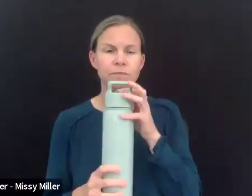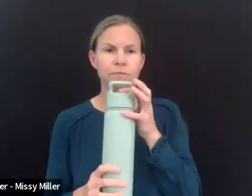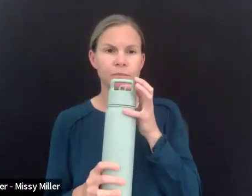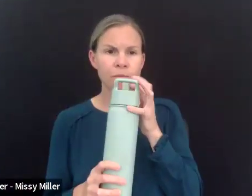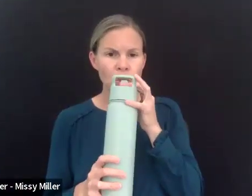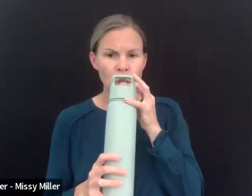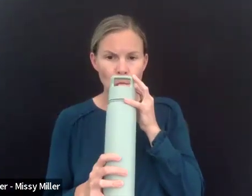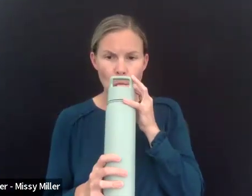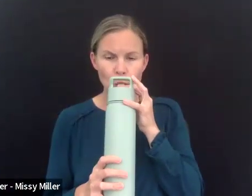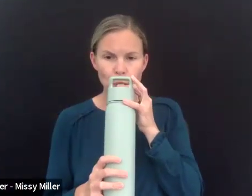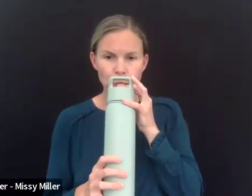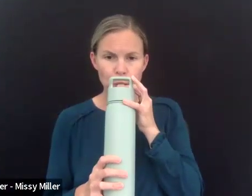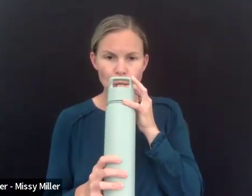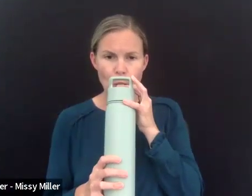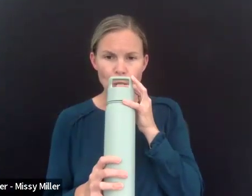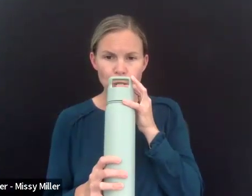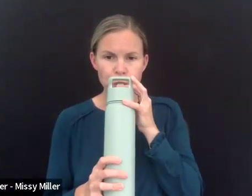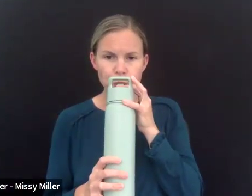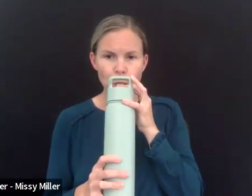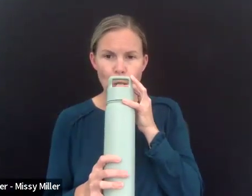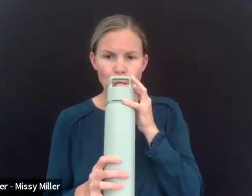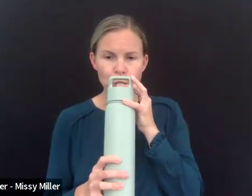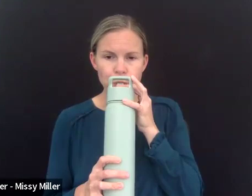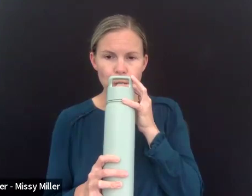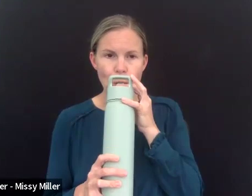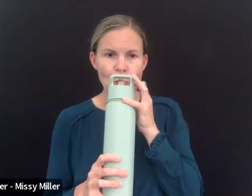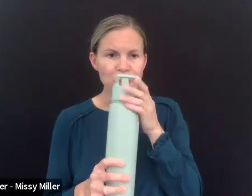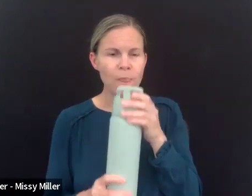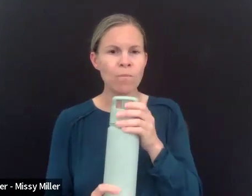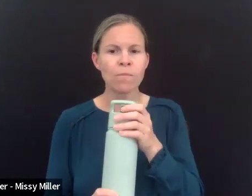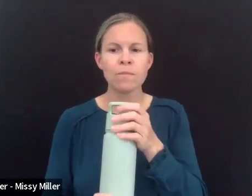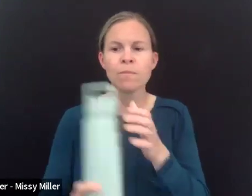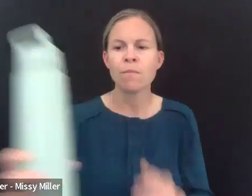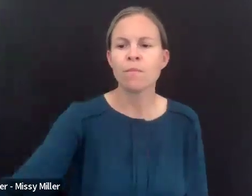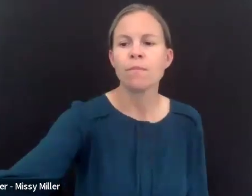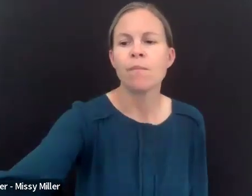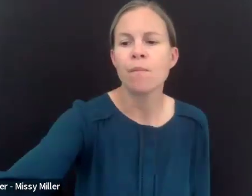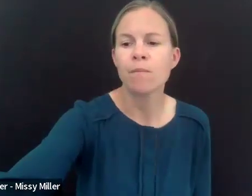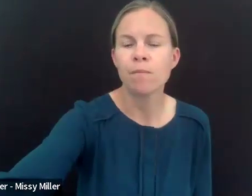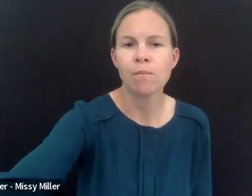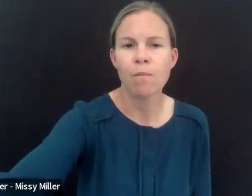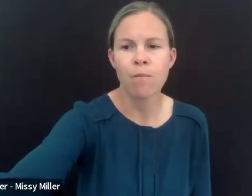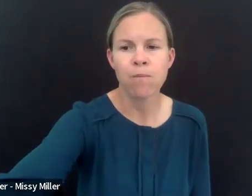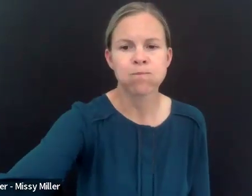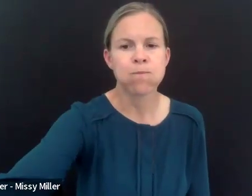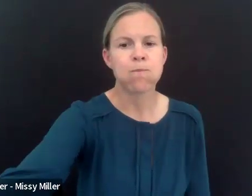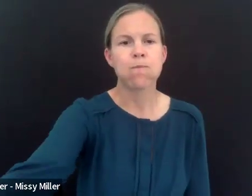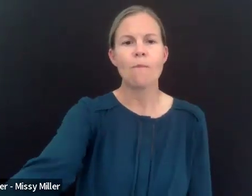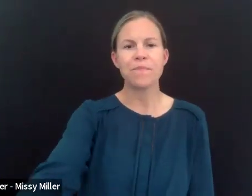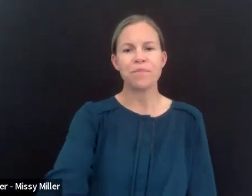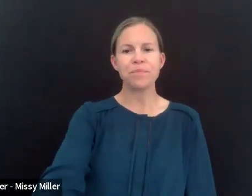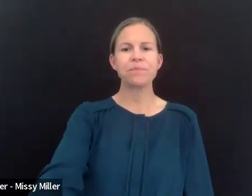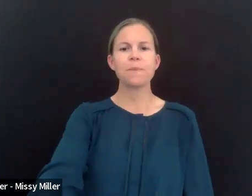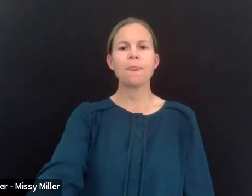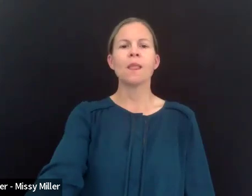But yes, I would love to go a little bit into, folks have definitely talked about payment here, how midwives are not